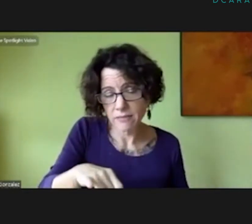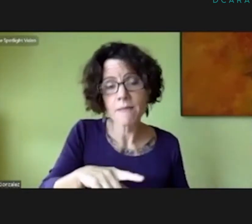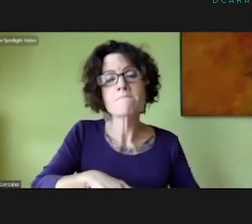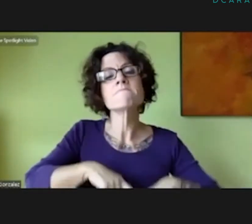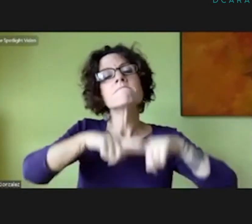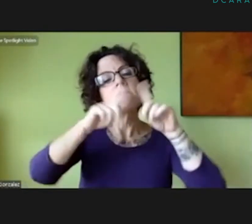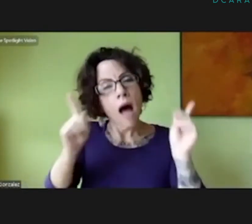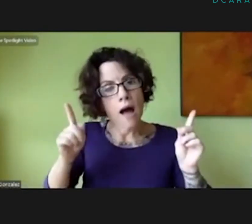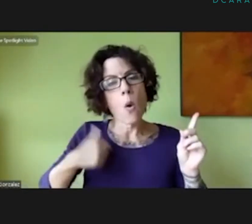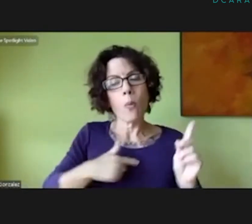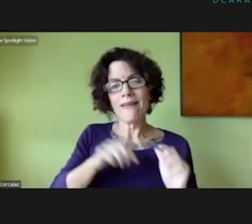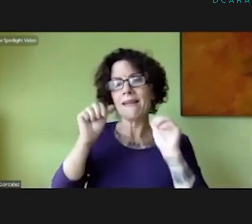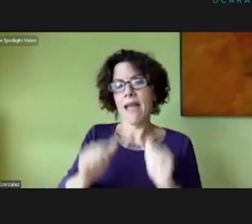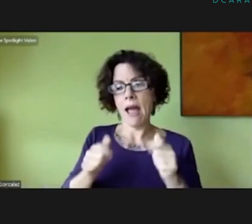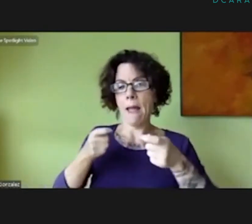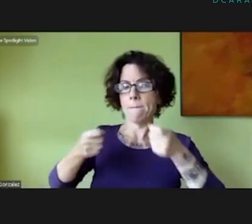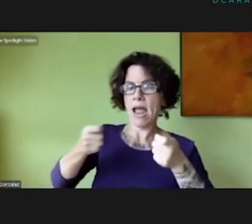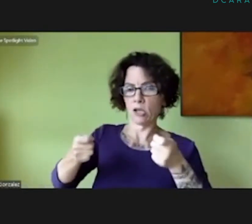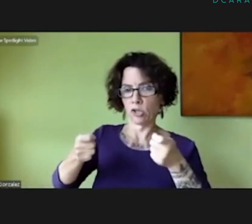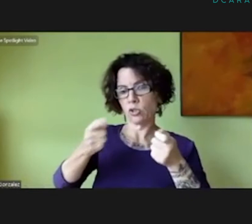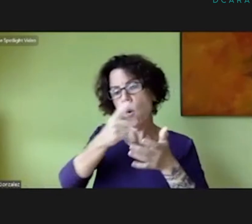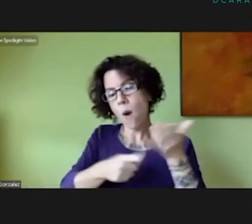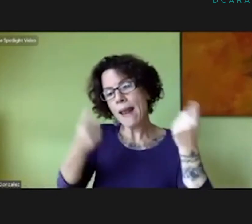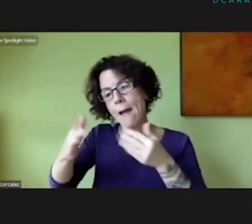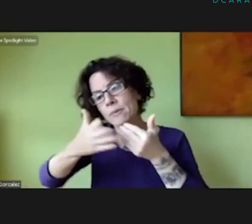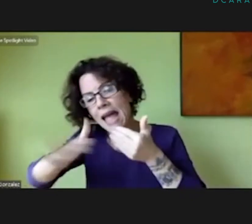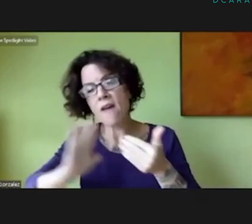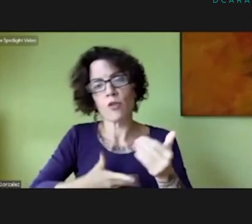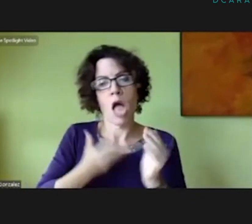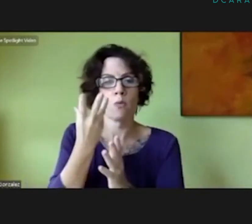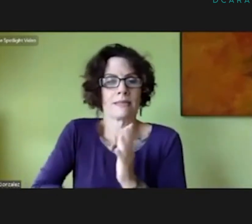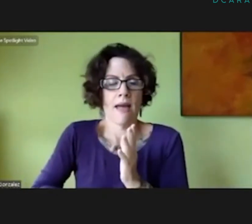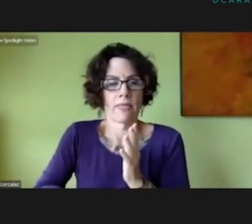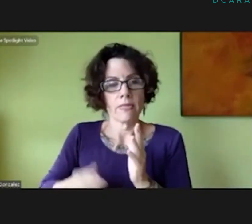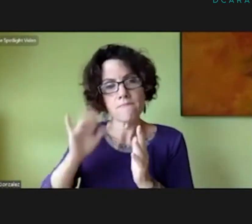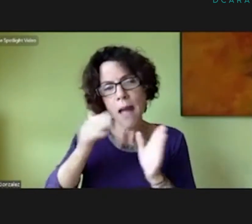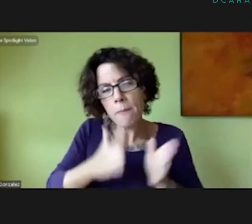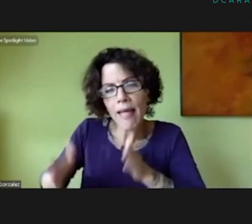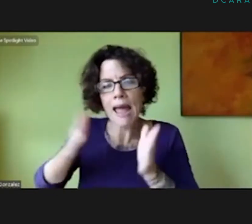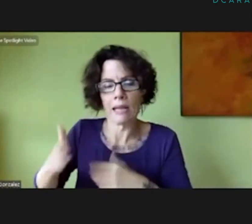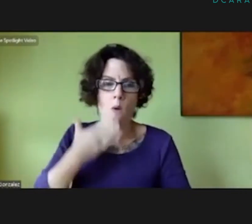faced with the potential of death, we all will pass away.